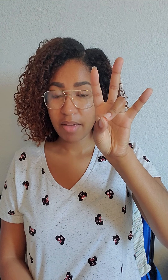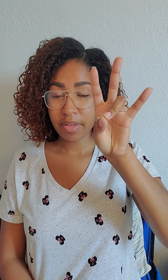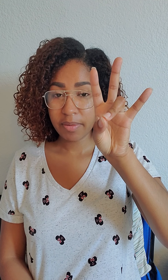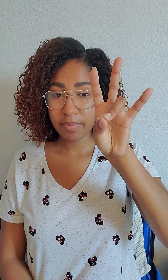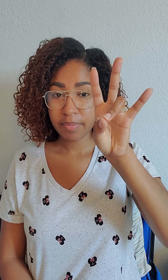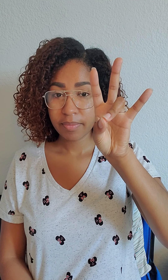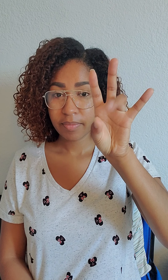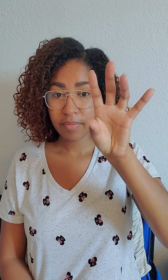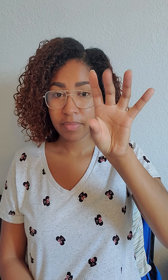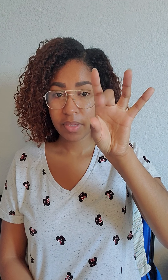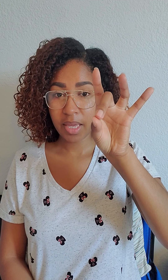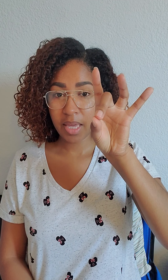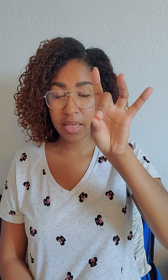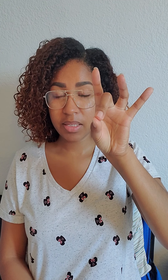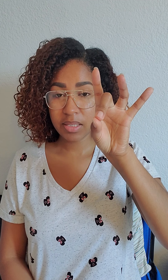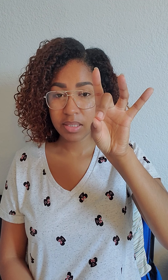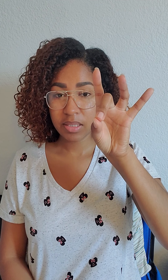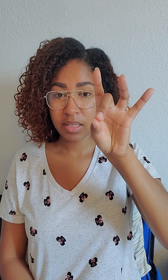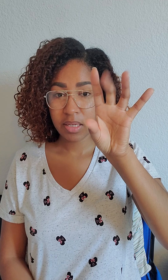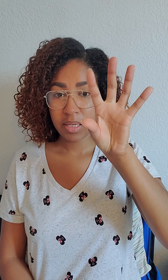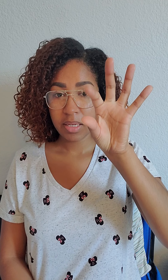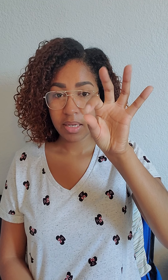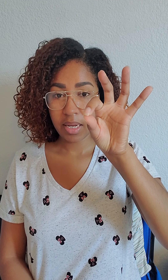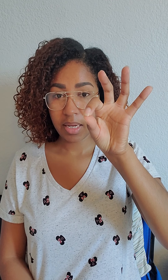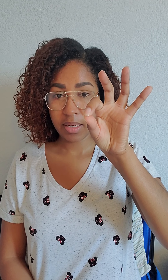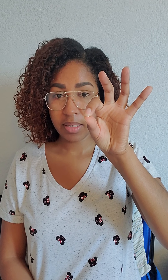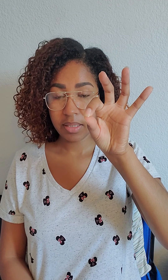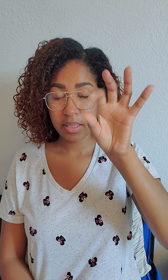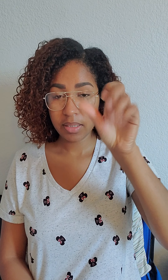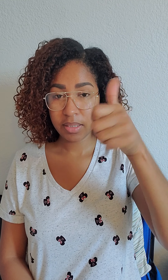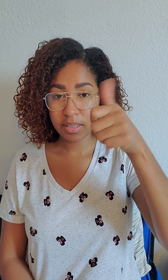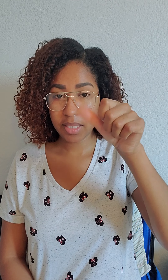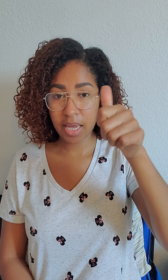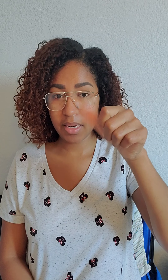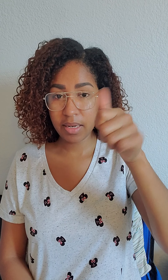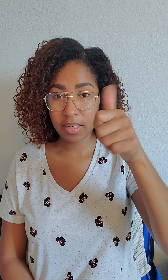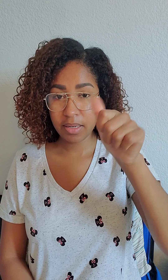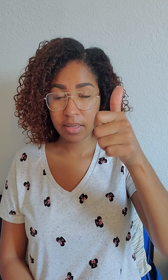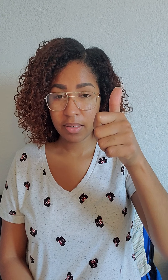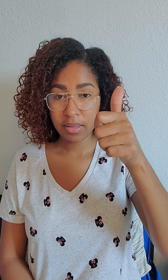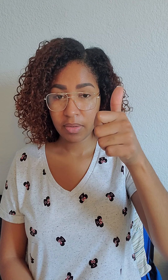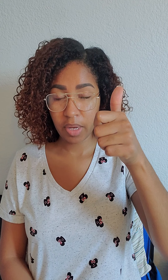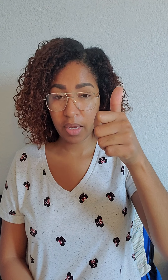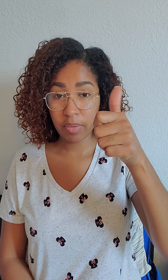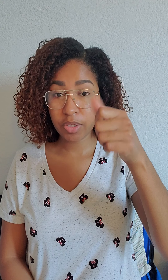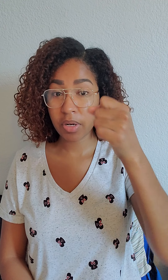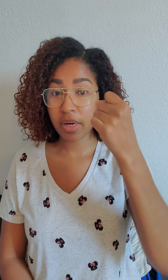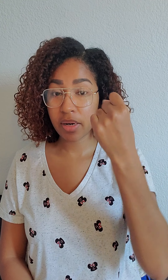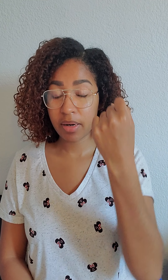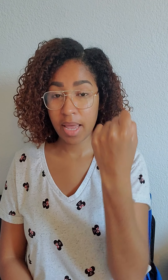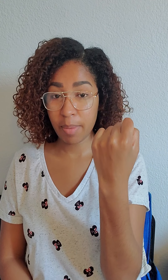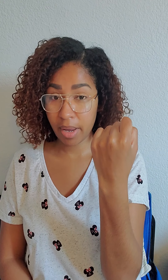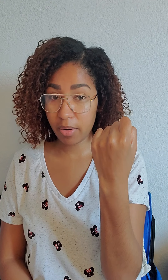7, 8, 9, 10, okay, we turn our hand back